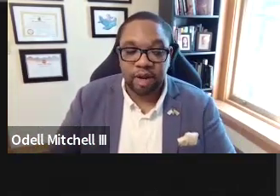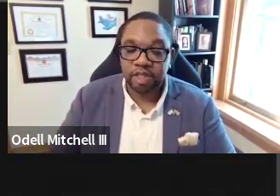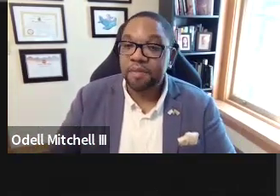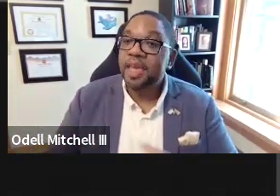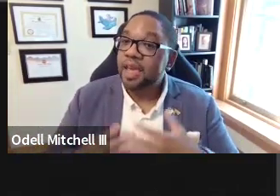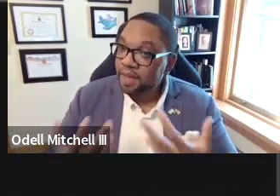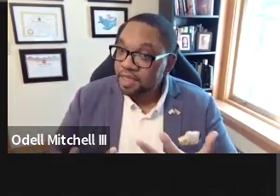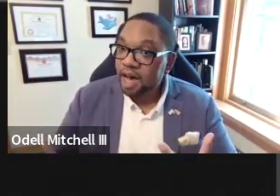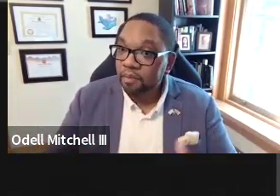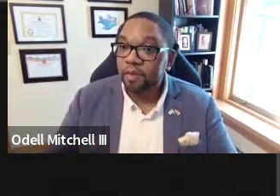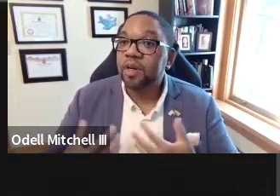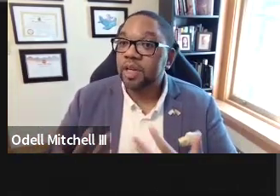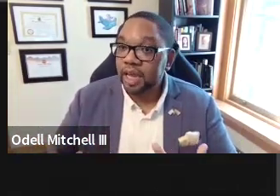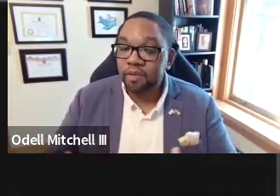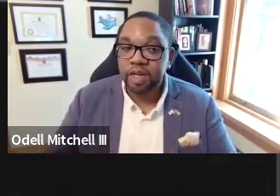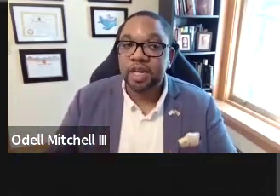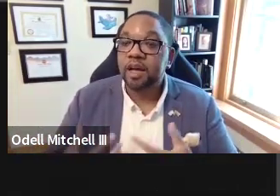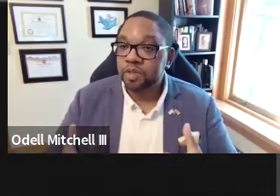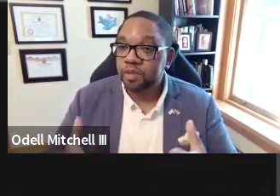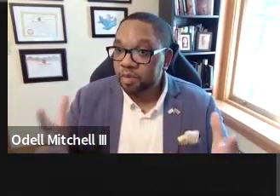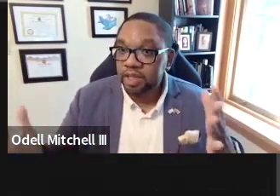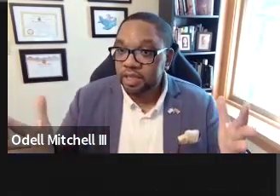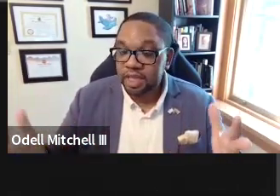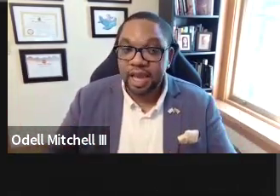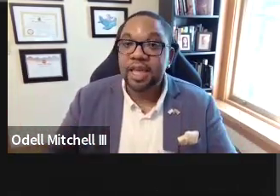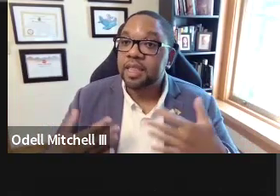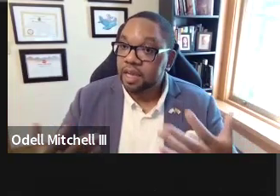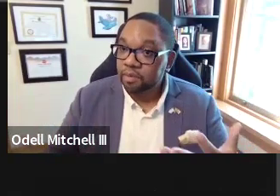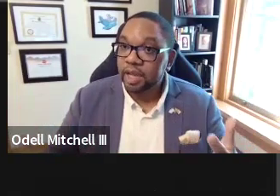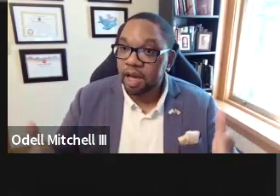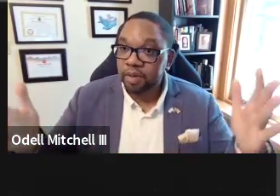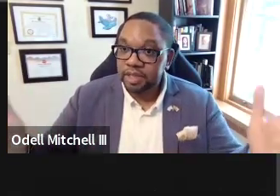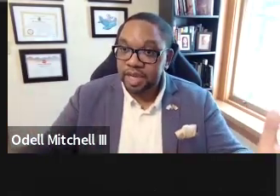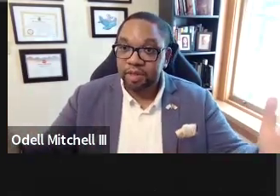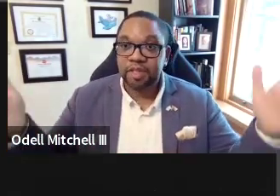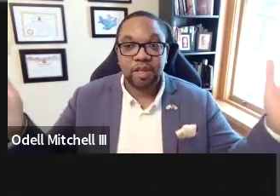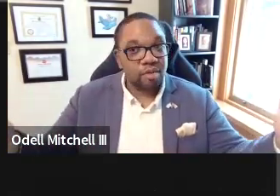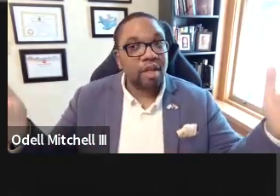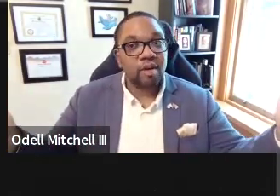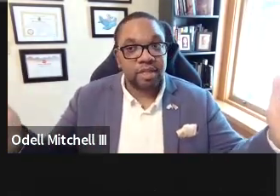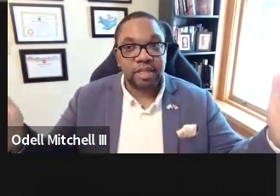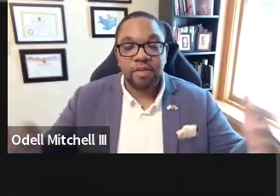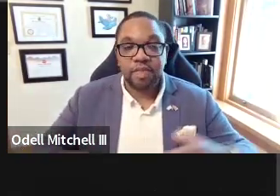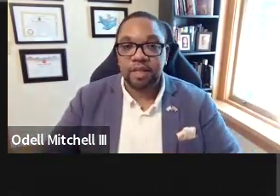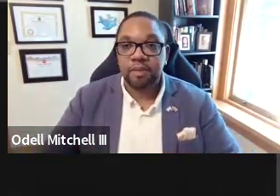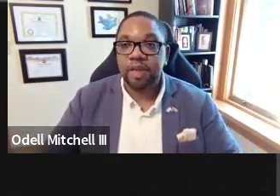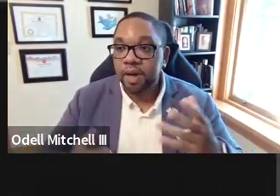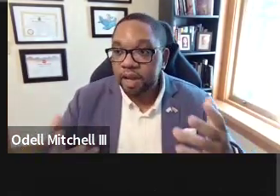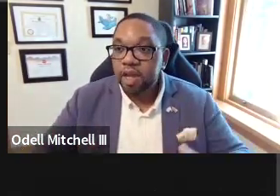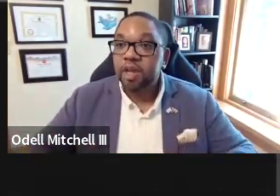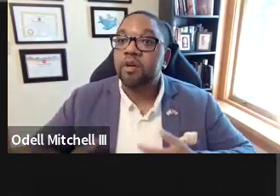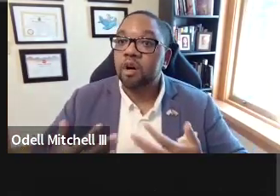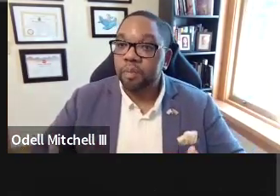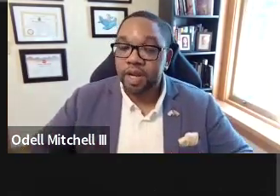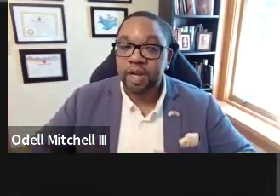within that range. If that's helpful, good language, and helps you really see that, then it can really help establish that you really want to stay within something,